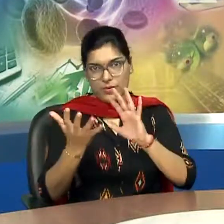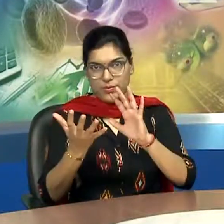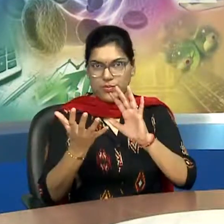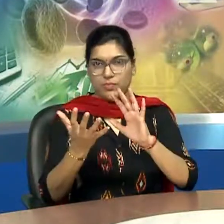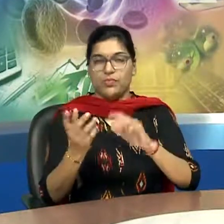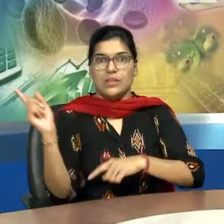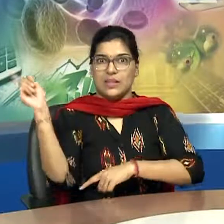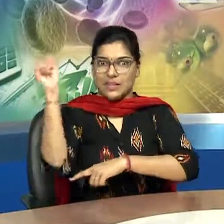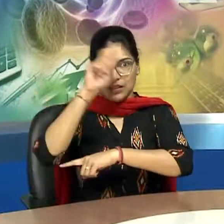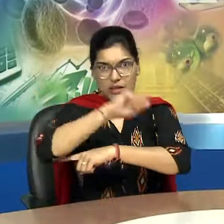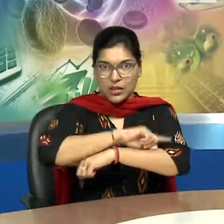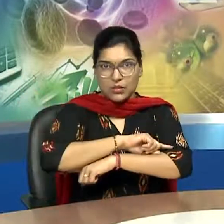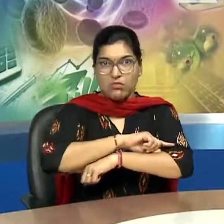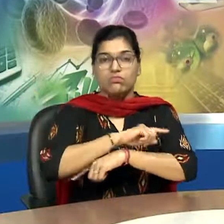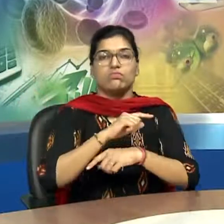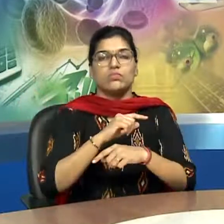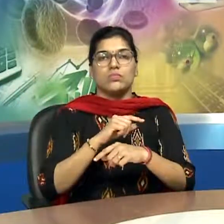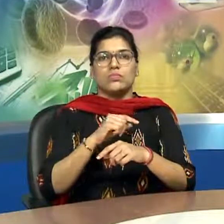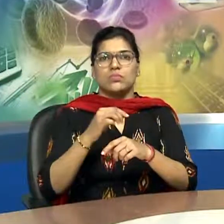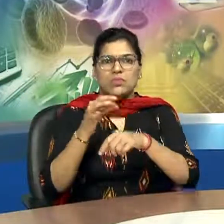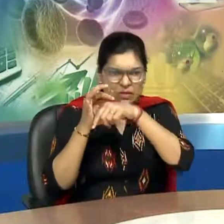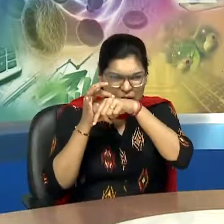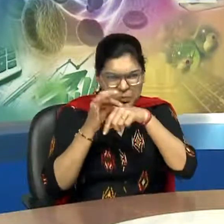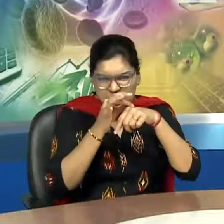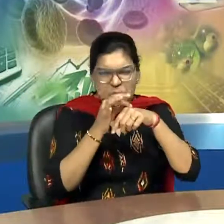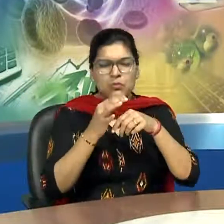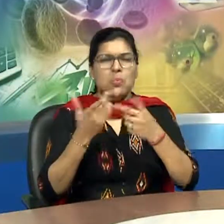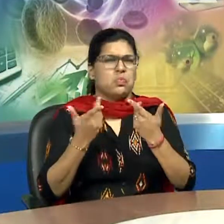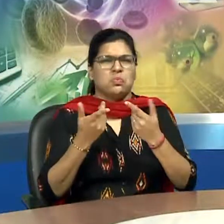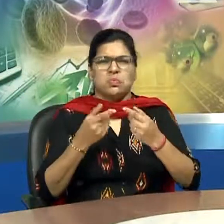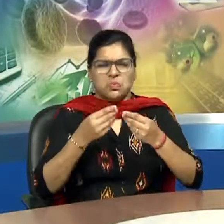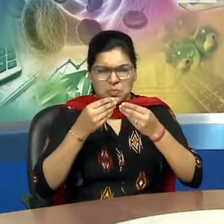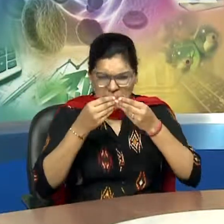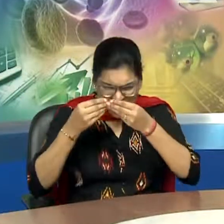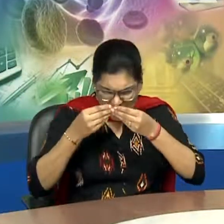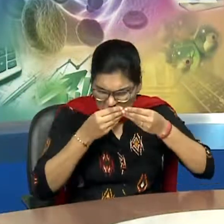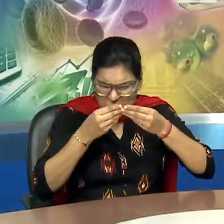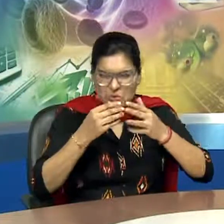screen that we celebrate the International Day